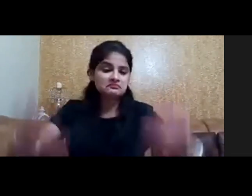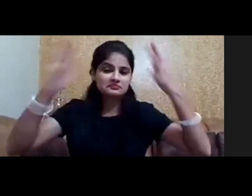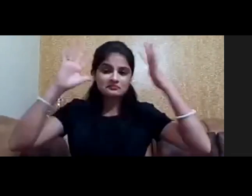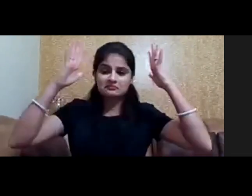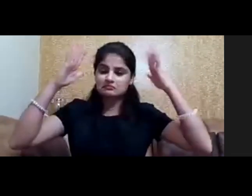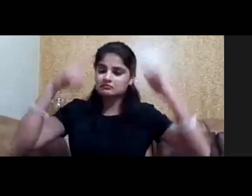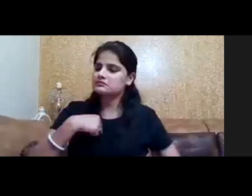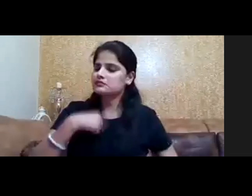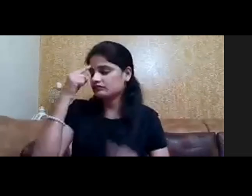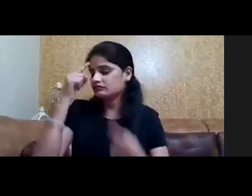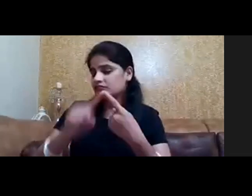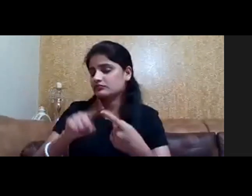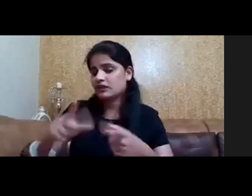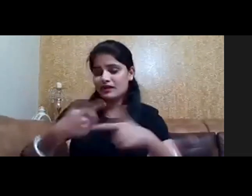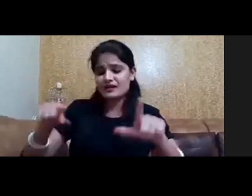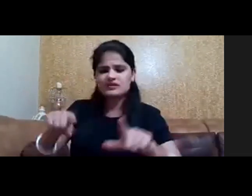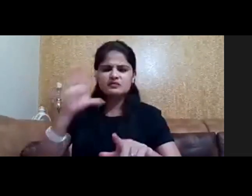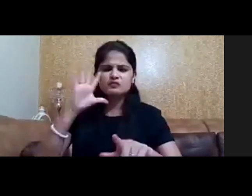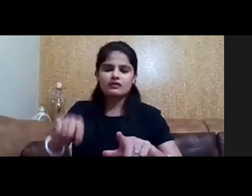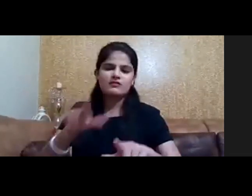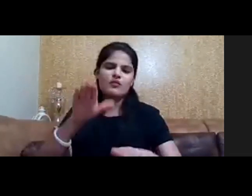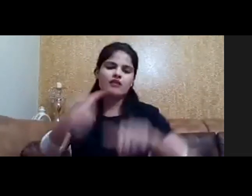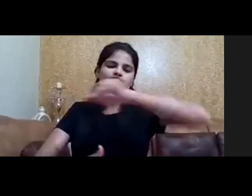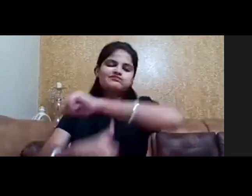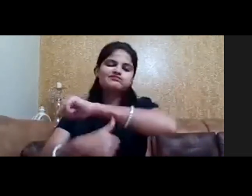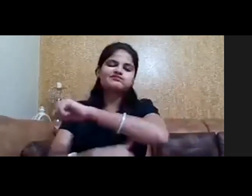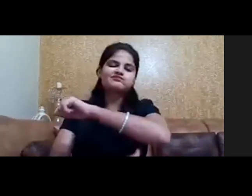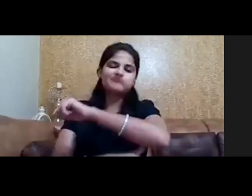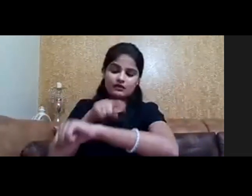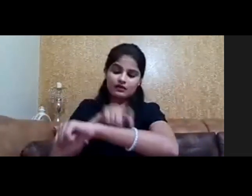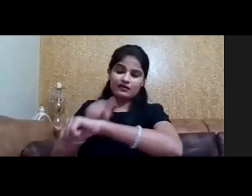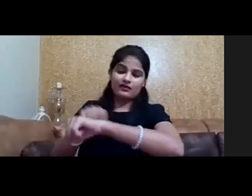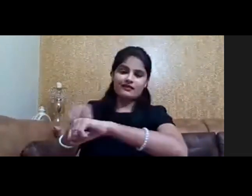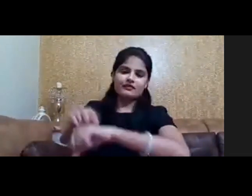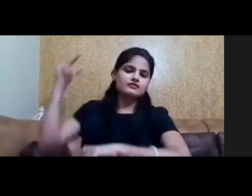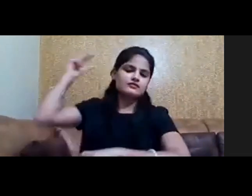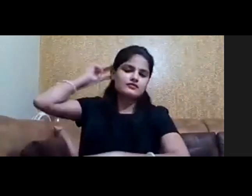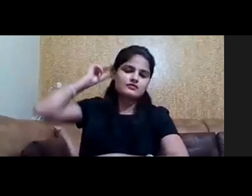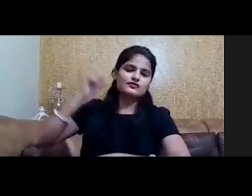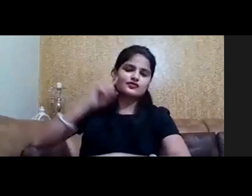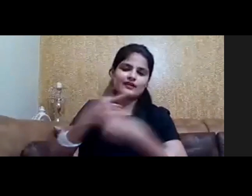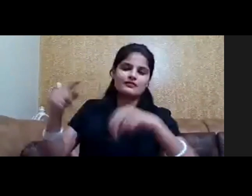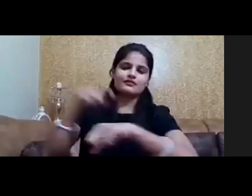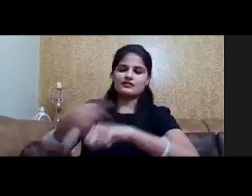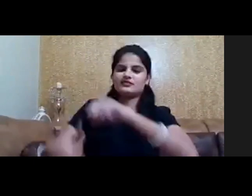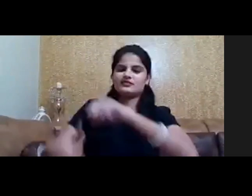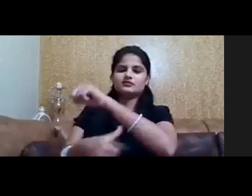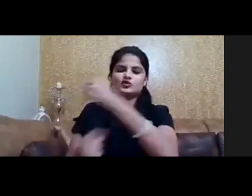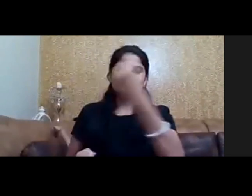it. Great job. Wow, waving hands. And I completely agree with you. Language is important.